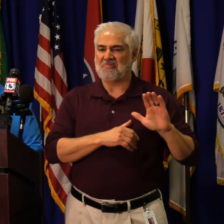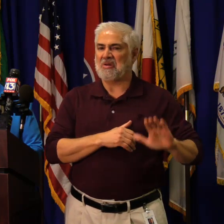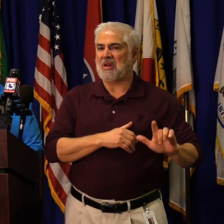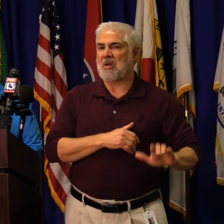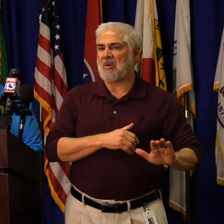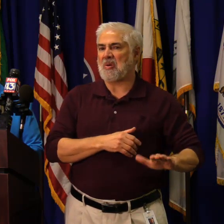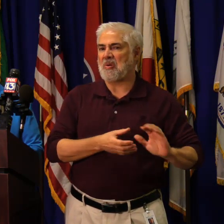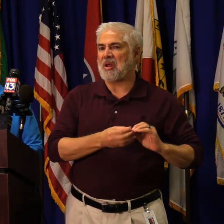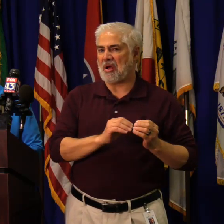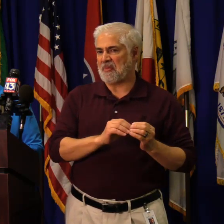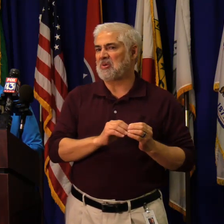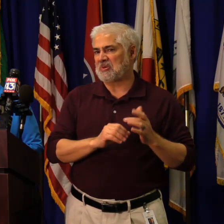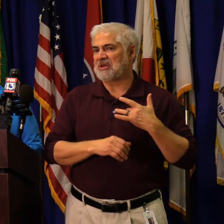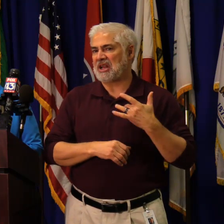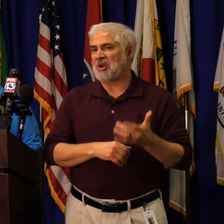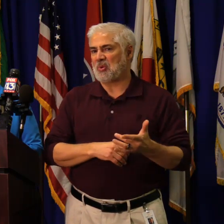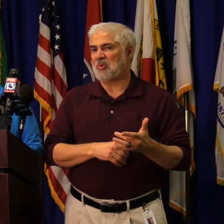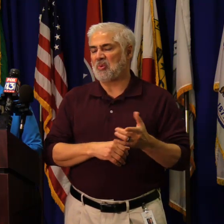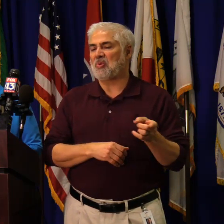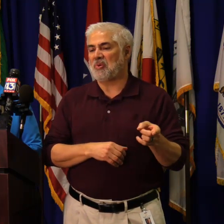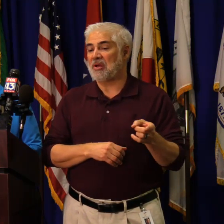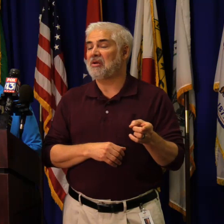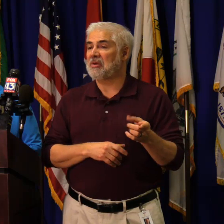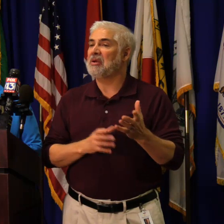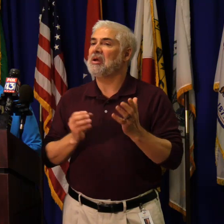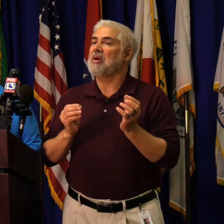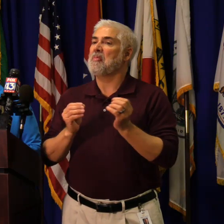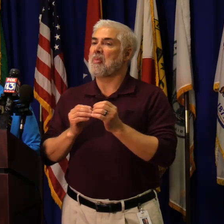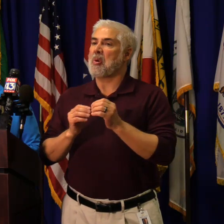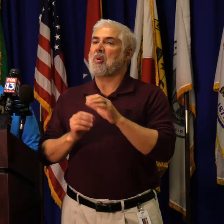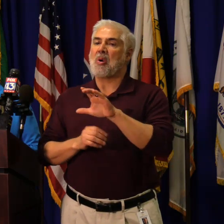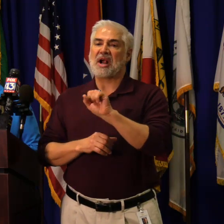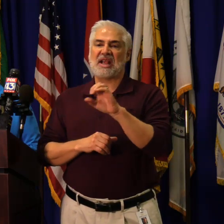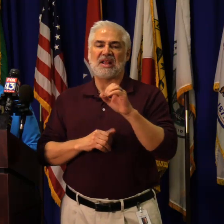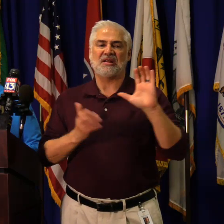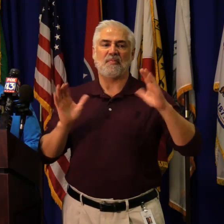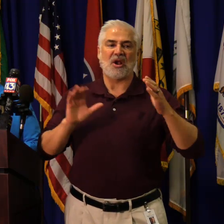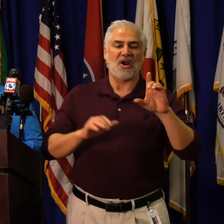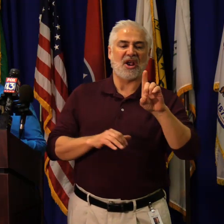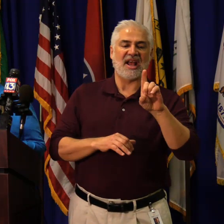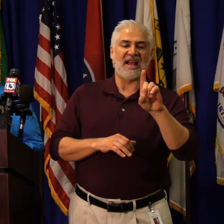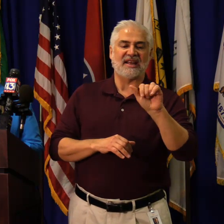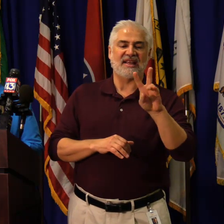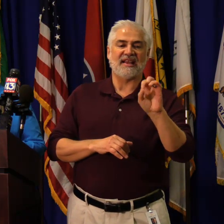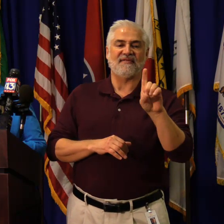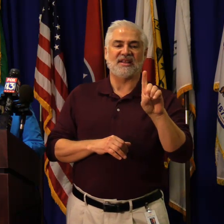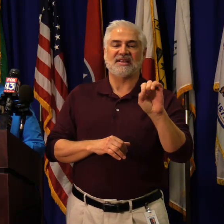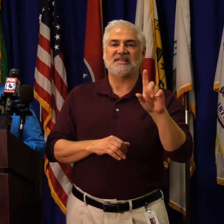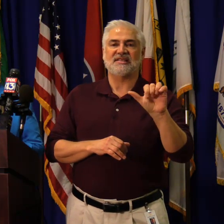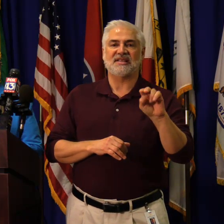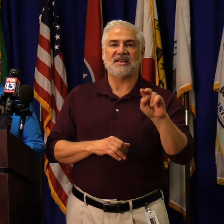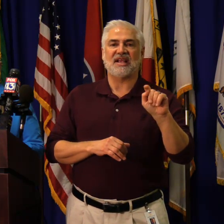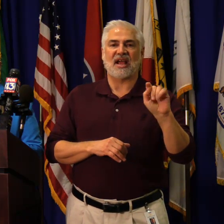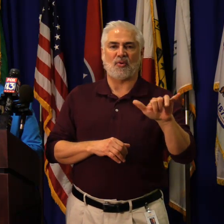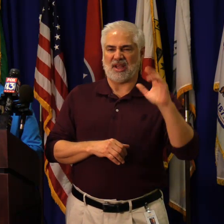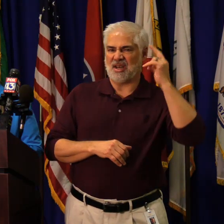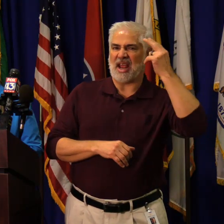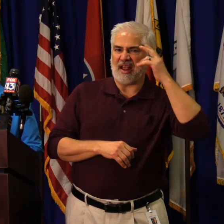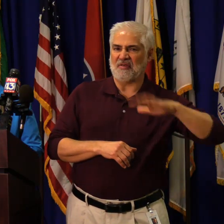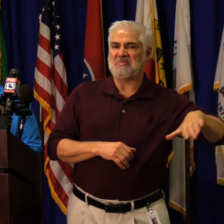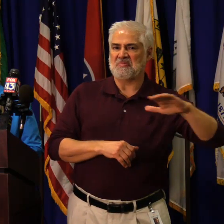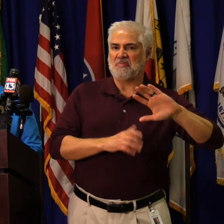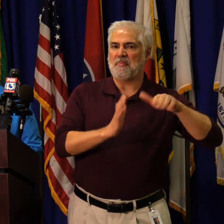lower than that. While we have more cases than Davidson County, I still consider Davidson County is part of